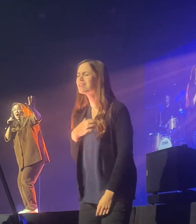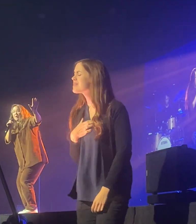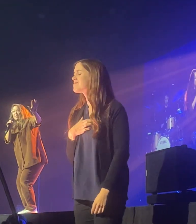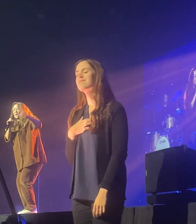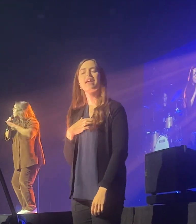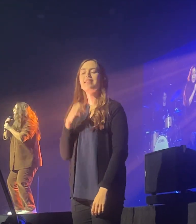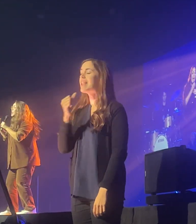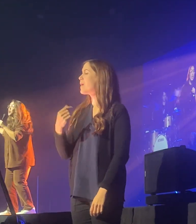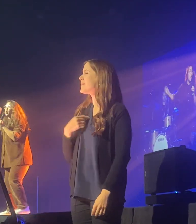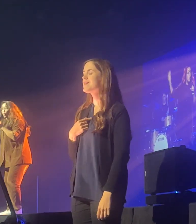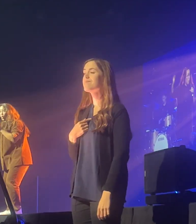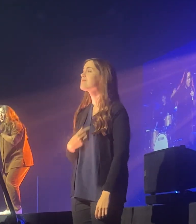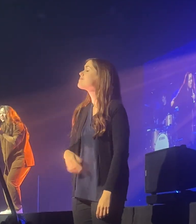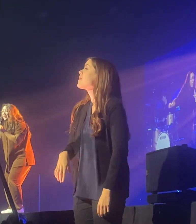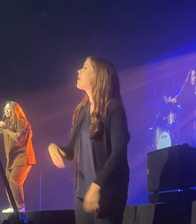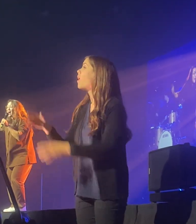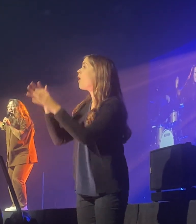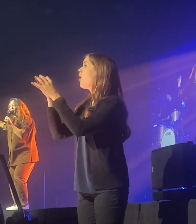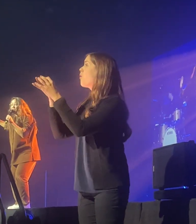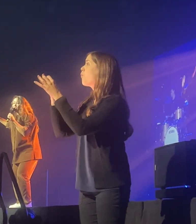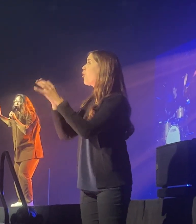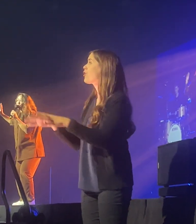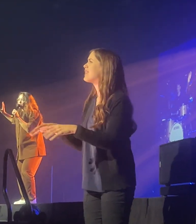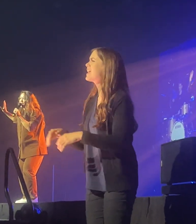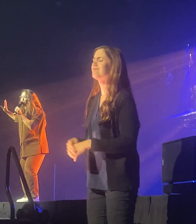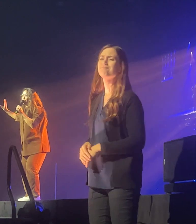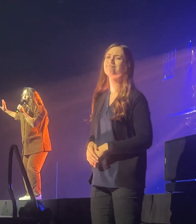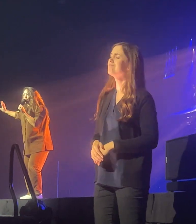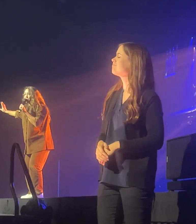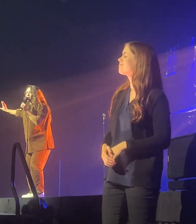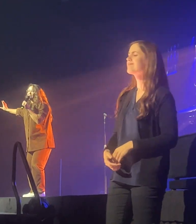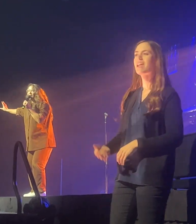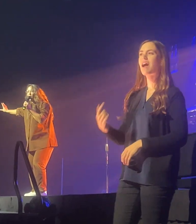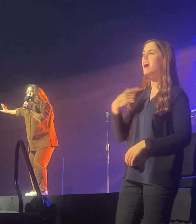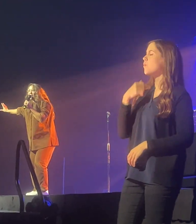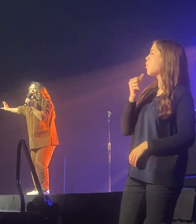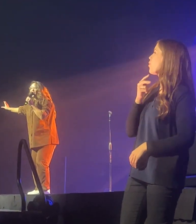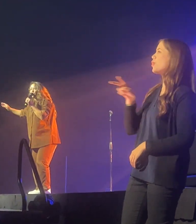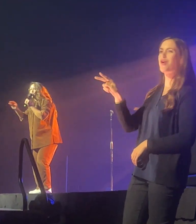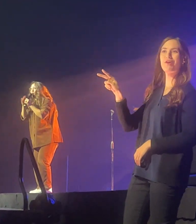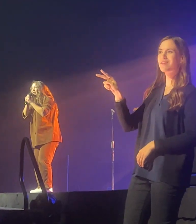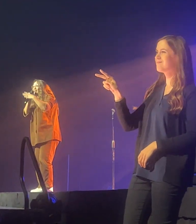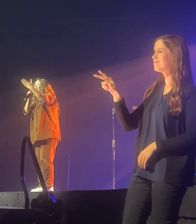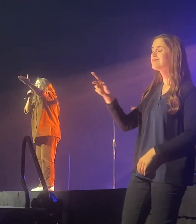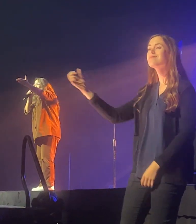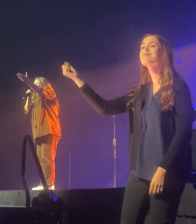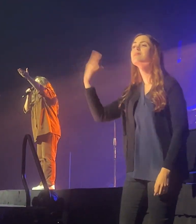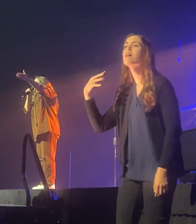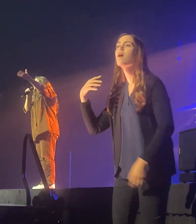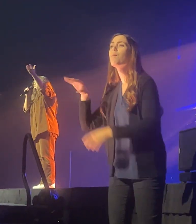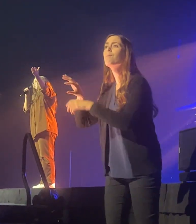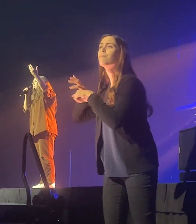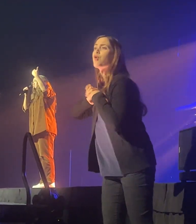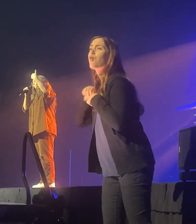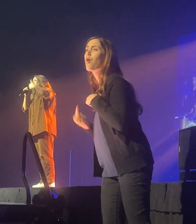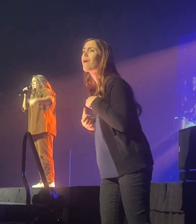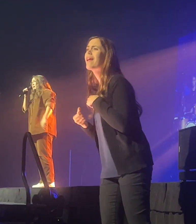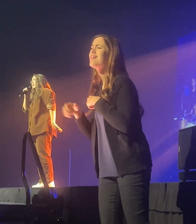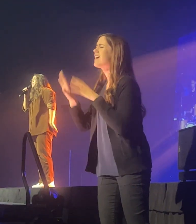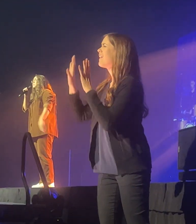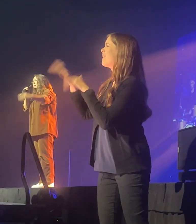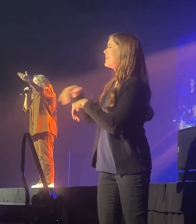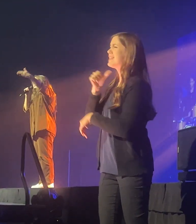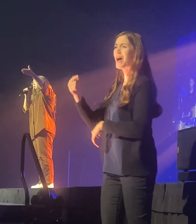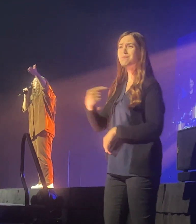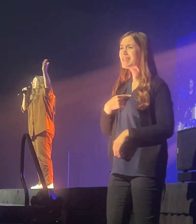that I'm not me. When I hear unworthy, I need to look over my shoulder. When I hear broken, they must have confused